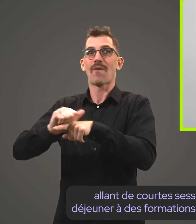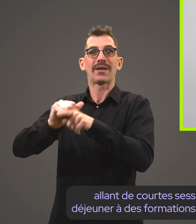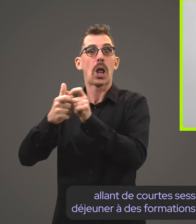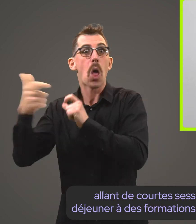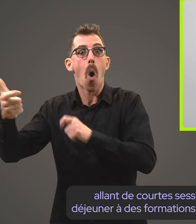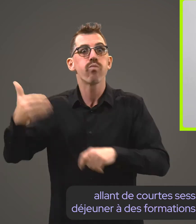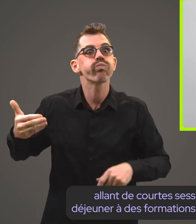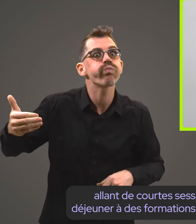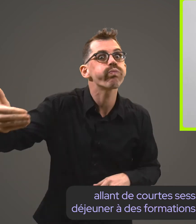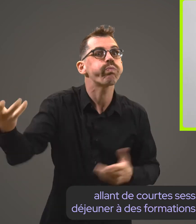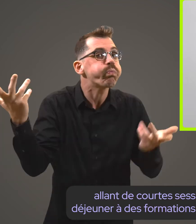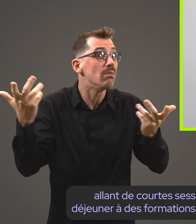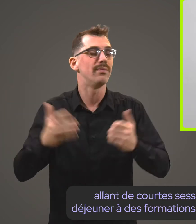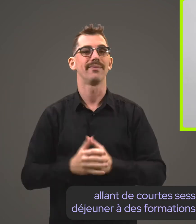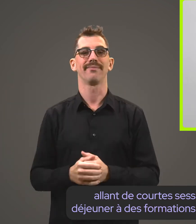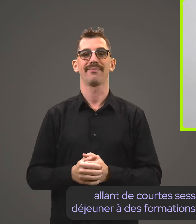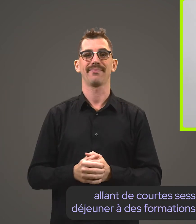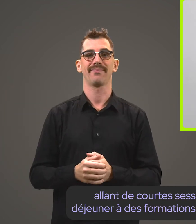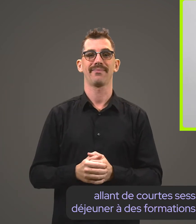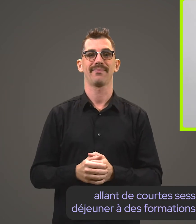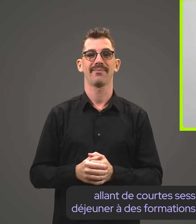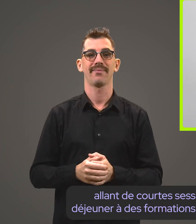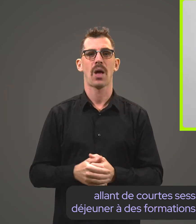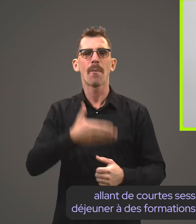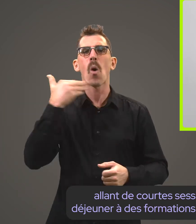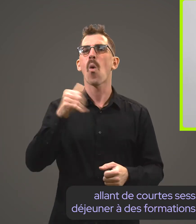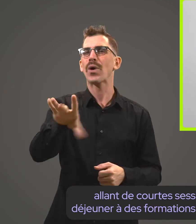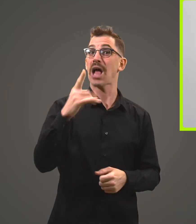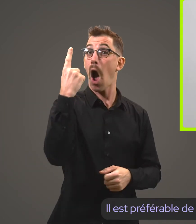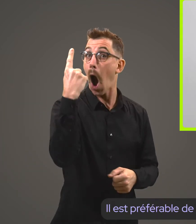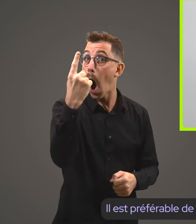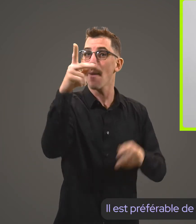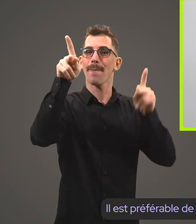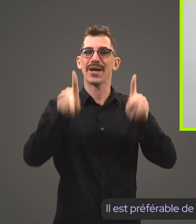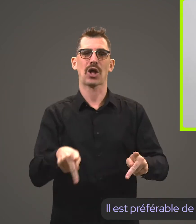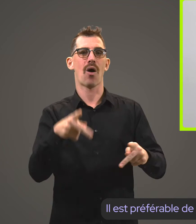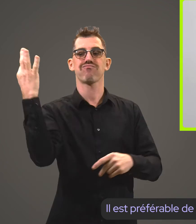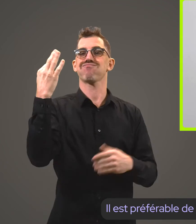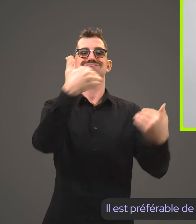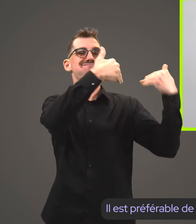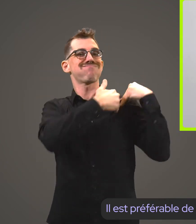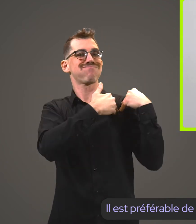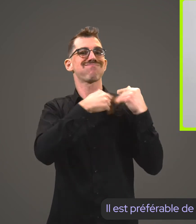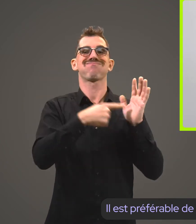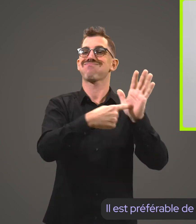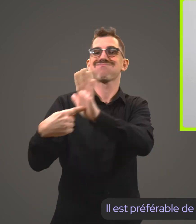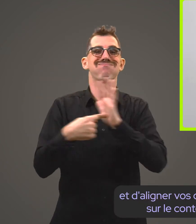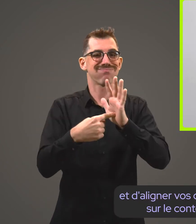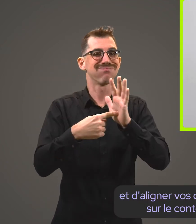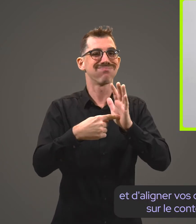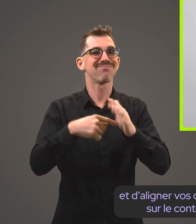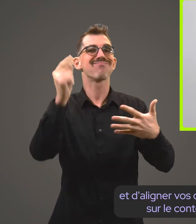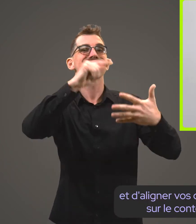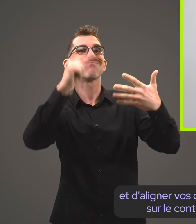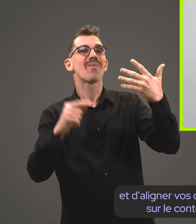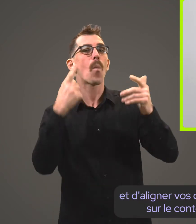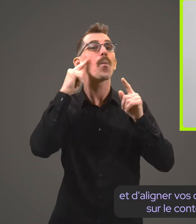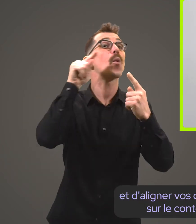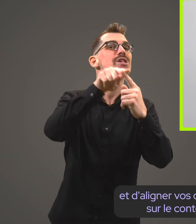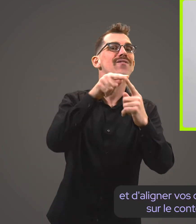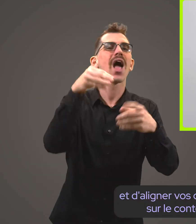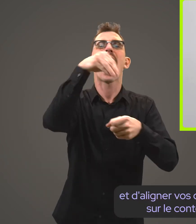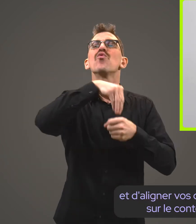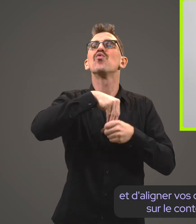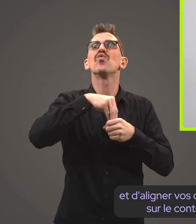lunch sessions to longer multi-session trainings. It is best to select one spokesperson and to align your